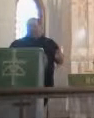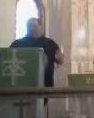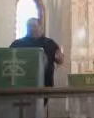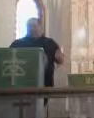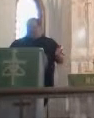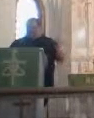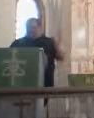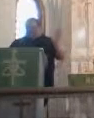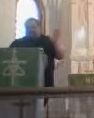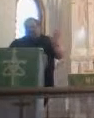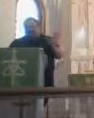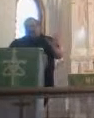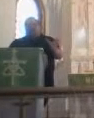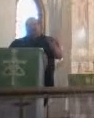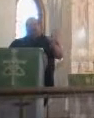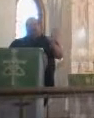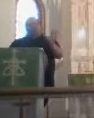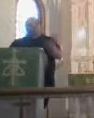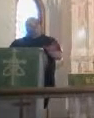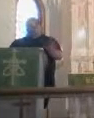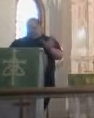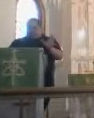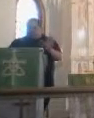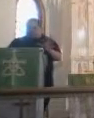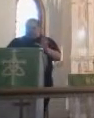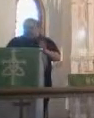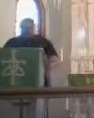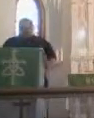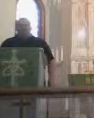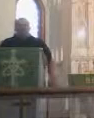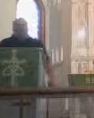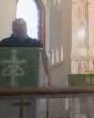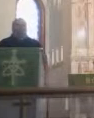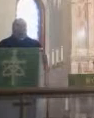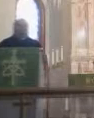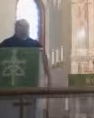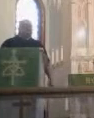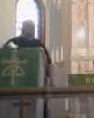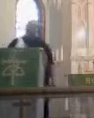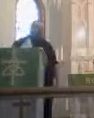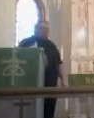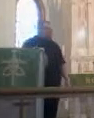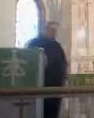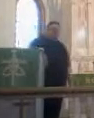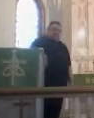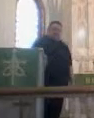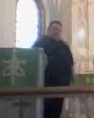again, lean on God, and learn what God would have him do. Elijah went back to the beginning.